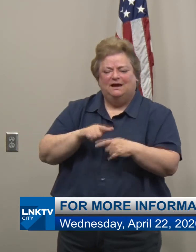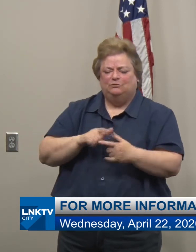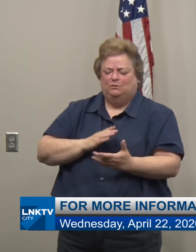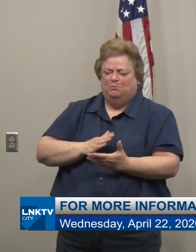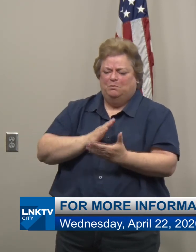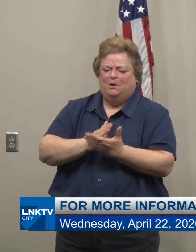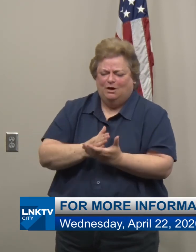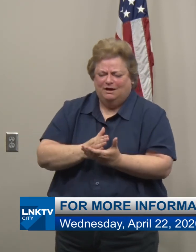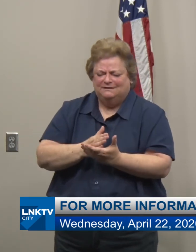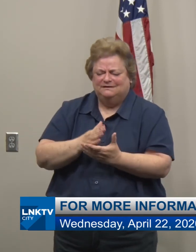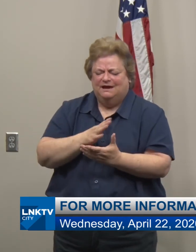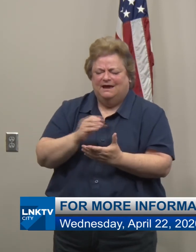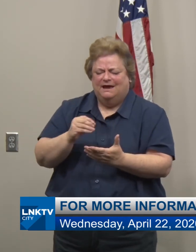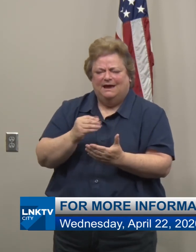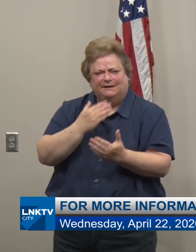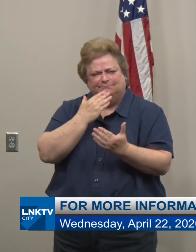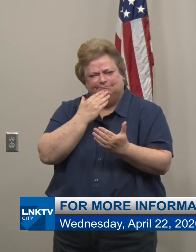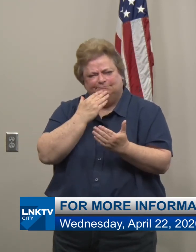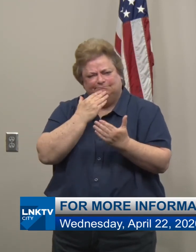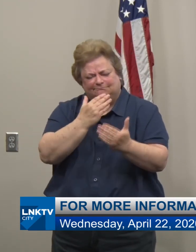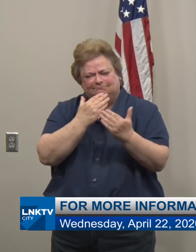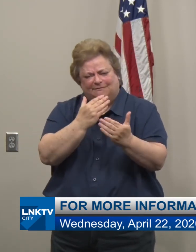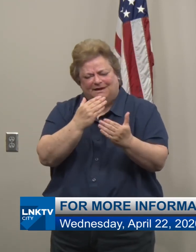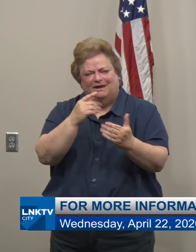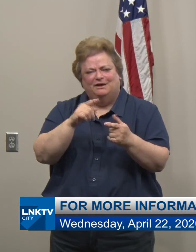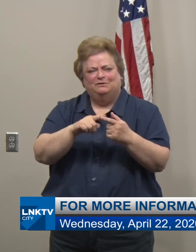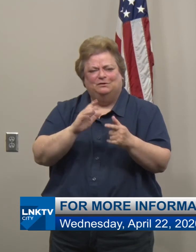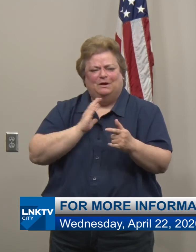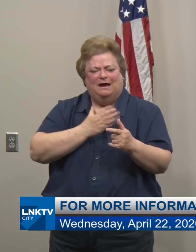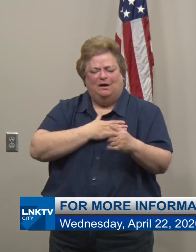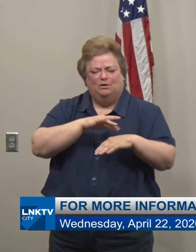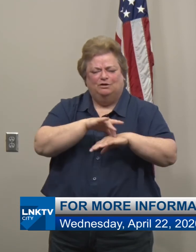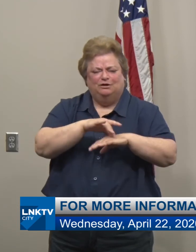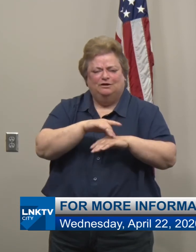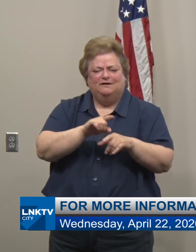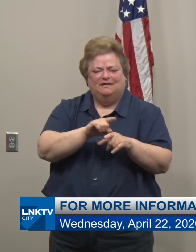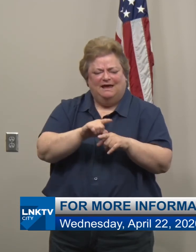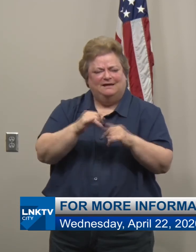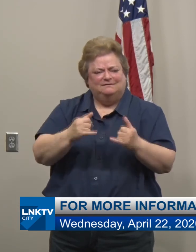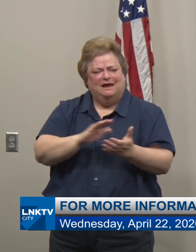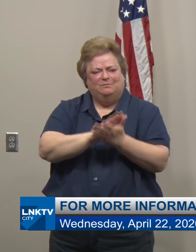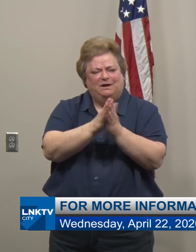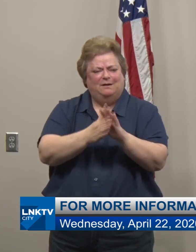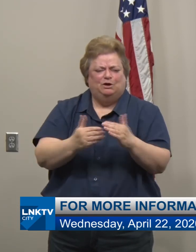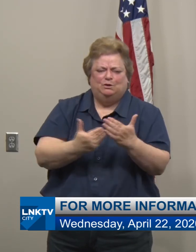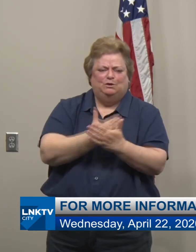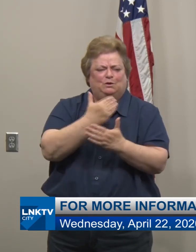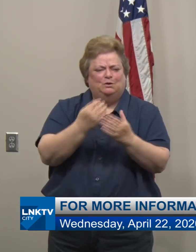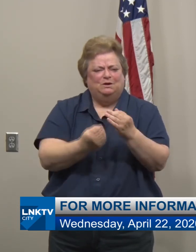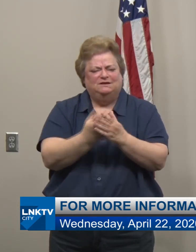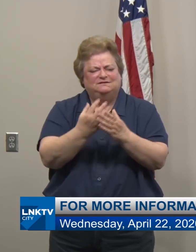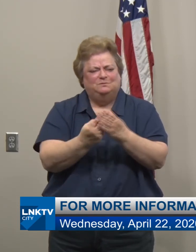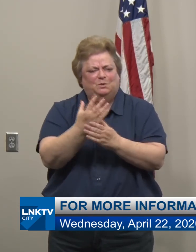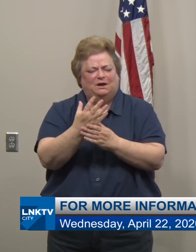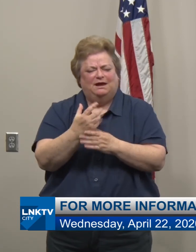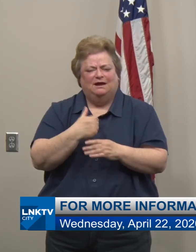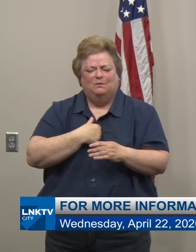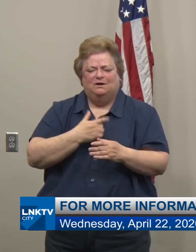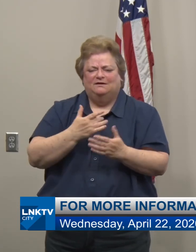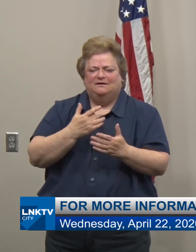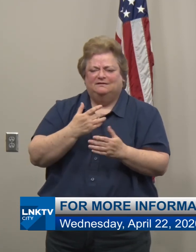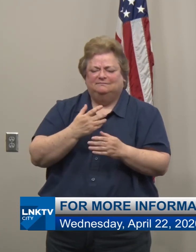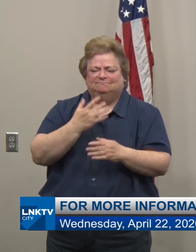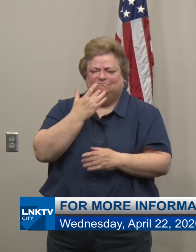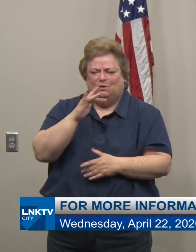pause and express gratitude for the earth as it's renewing in this season of spring. And we're so fortunate here in Lincoln